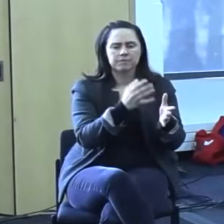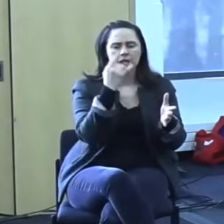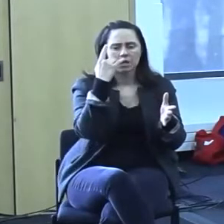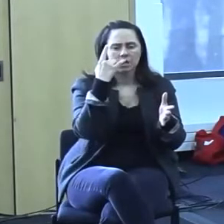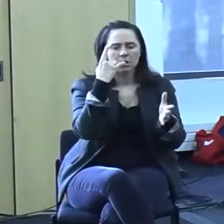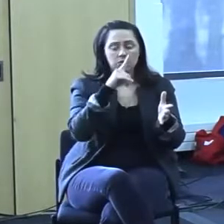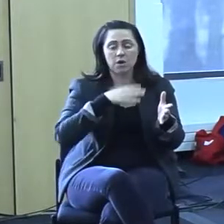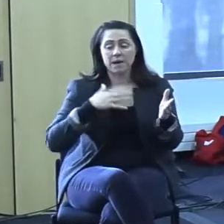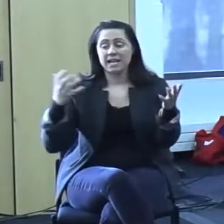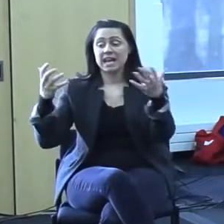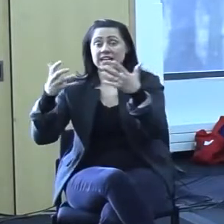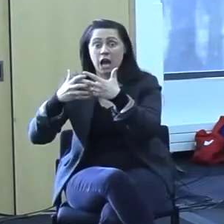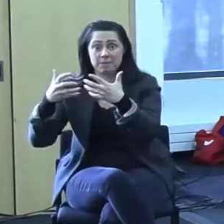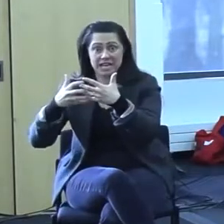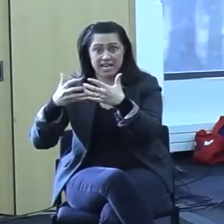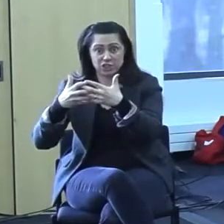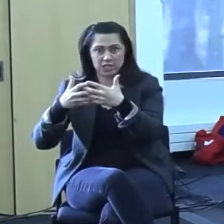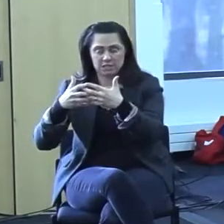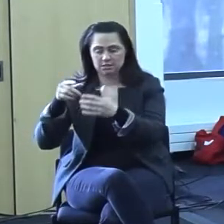for my accommodations,